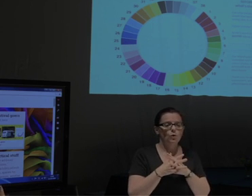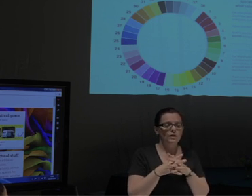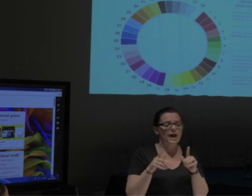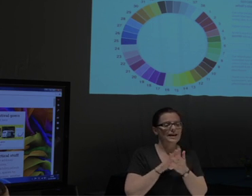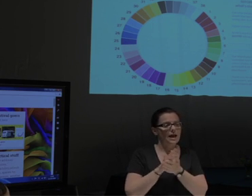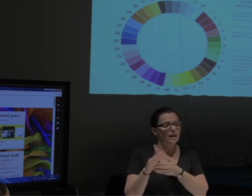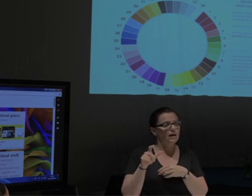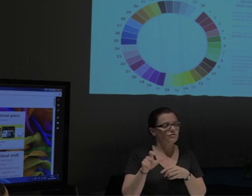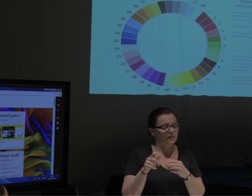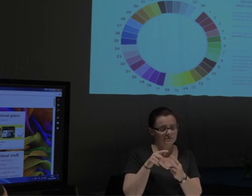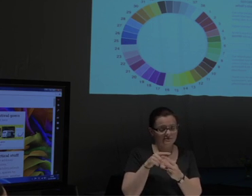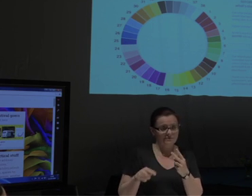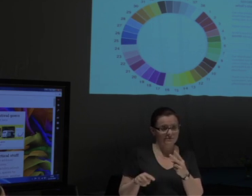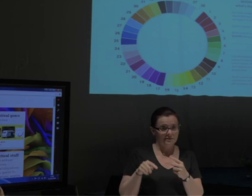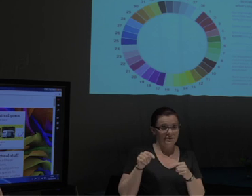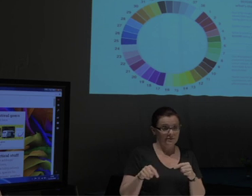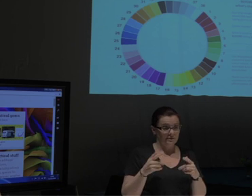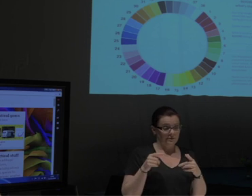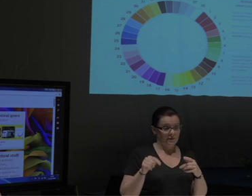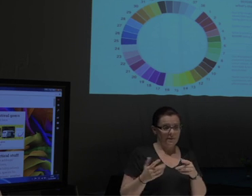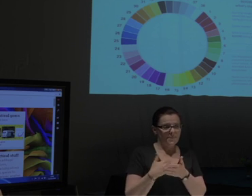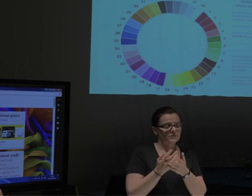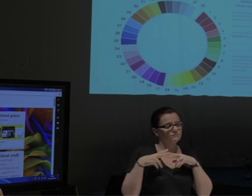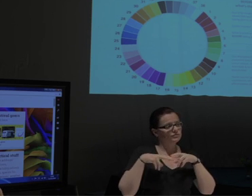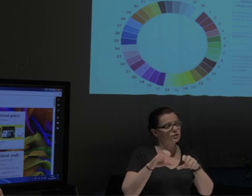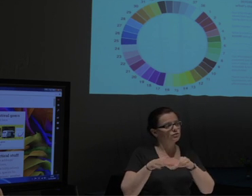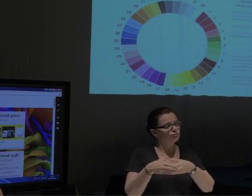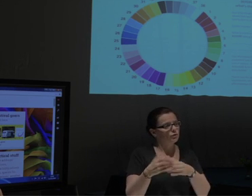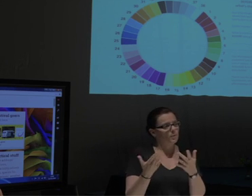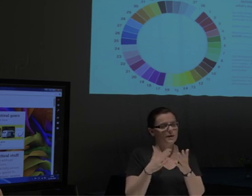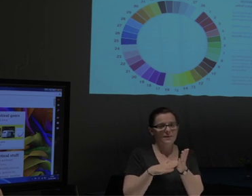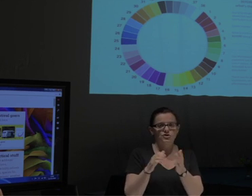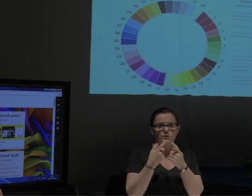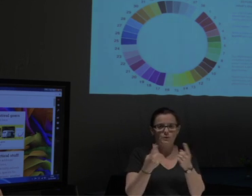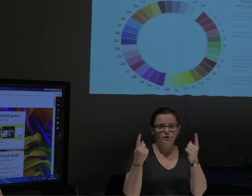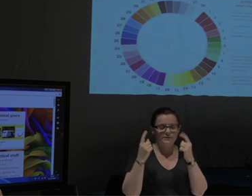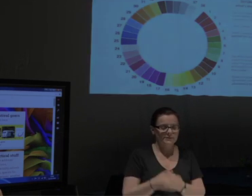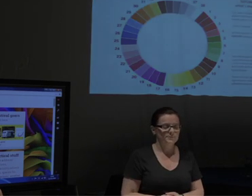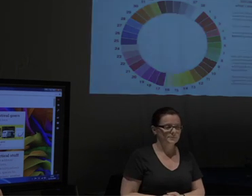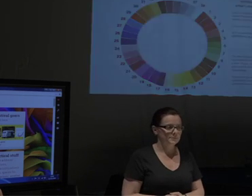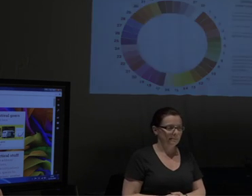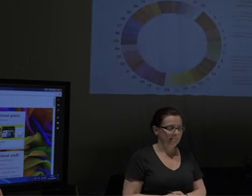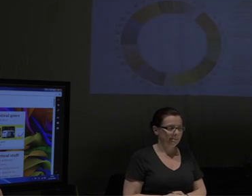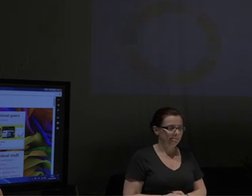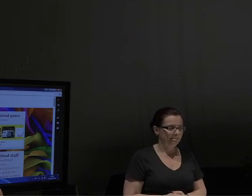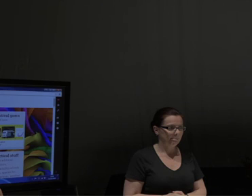Dr. Helen Carruthers, who are part of a research group based at the University of Manchester.